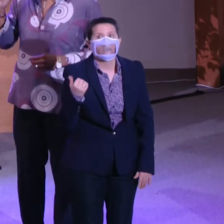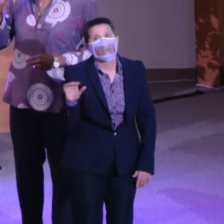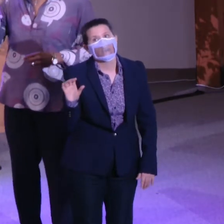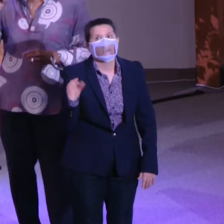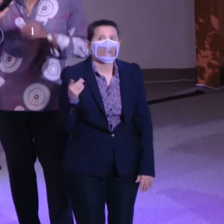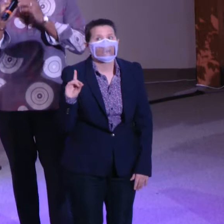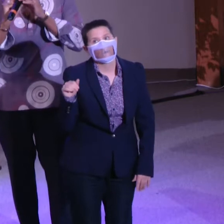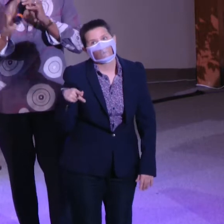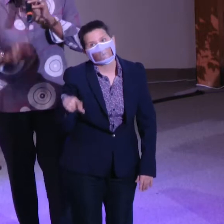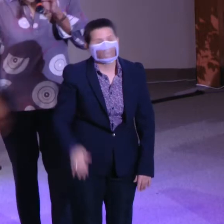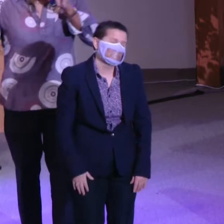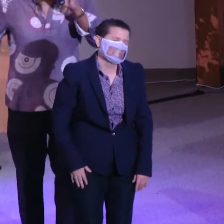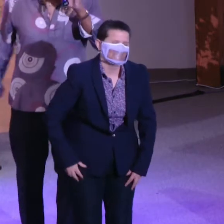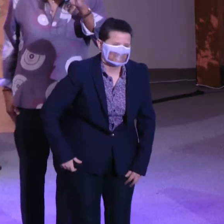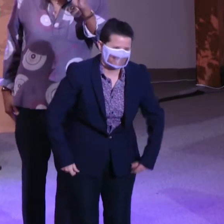Yada-ba-doo-yada.